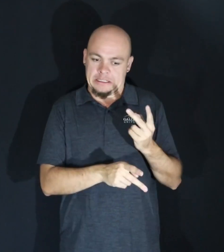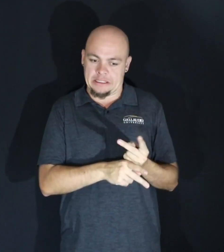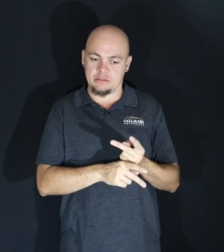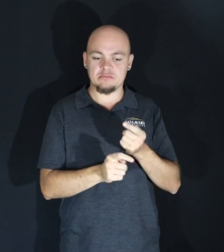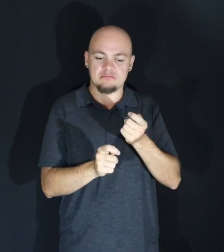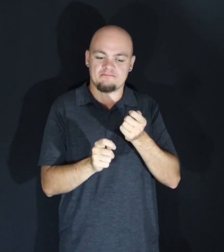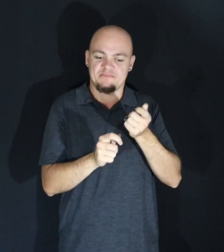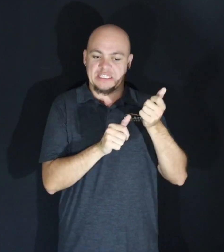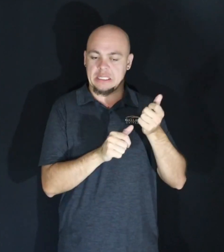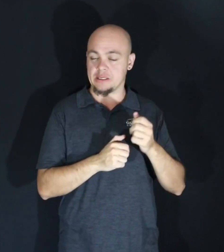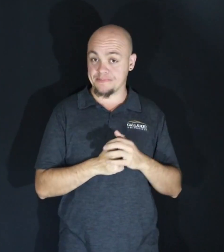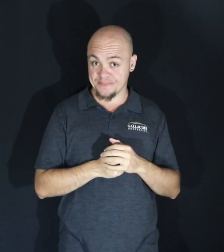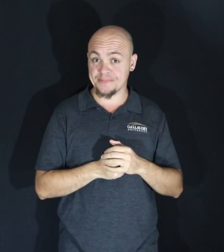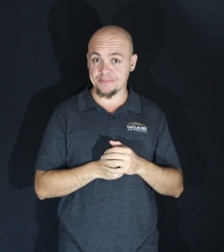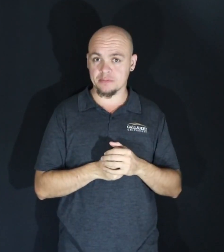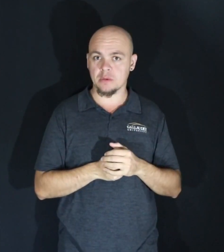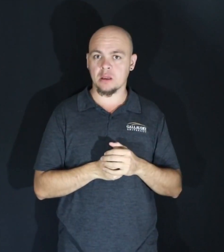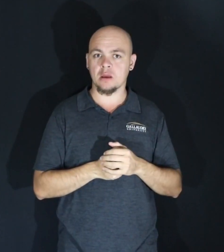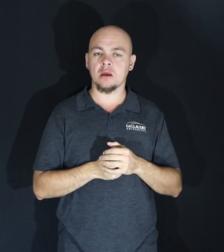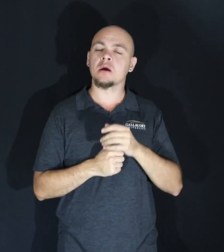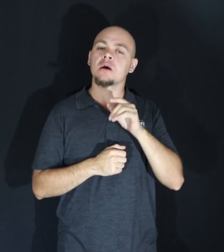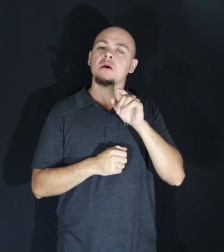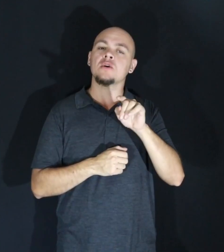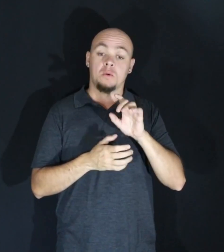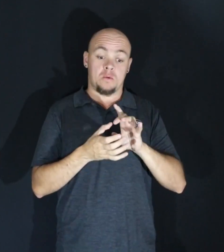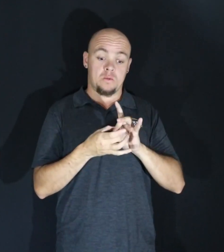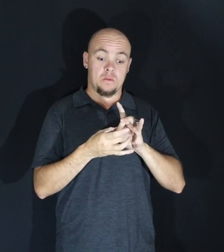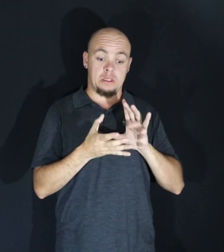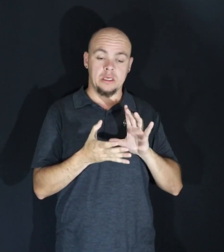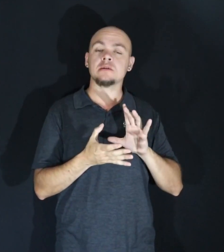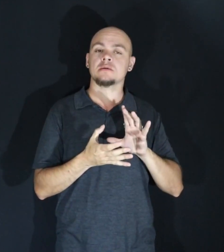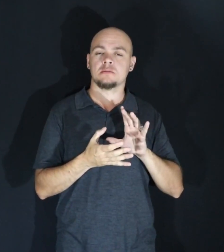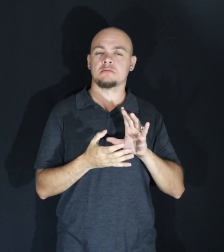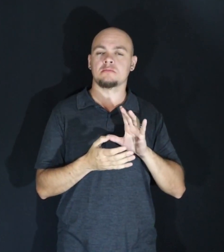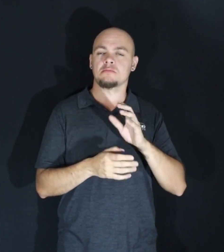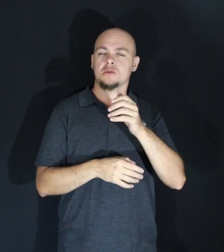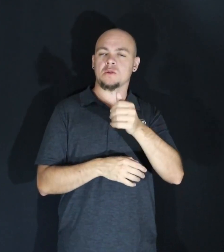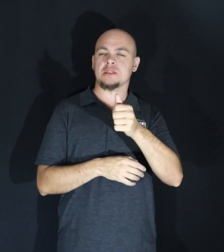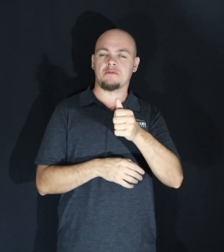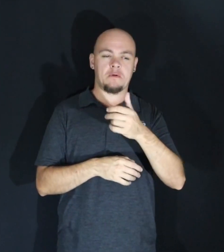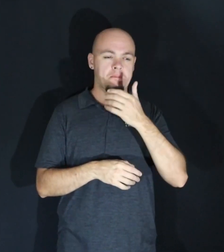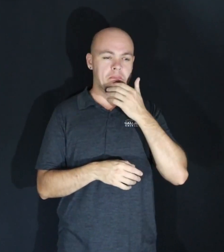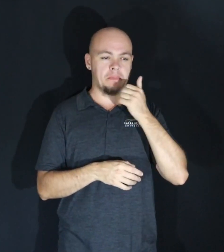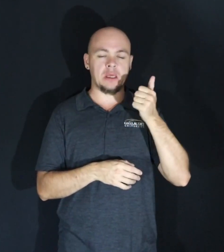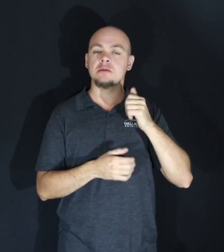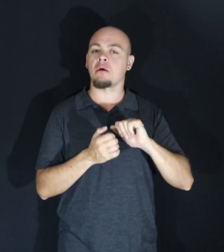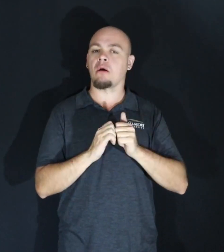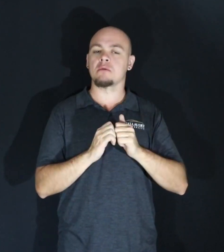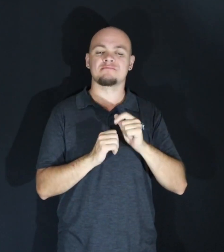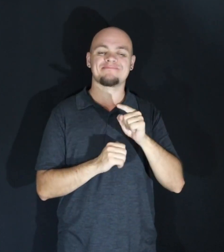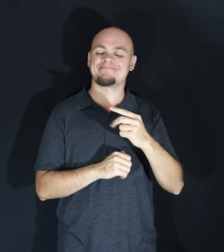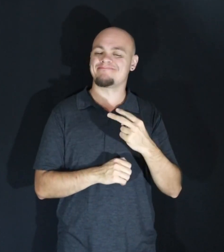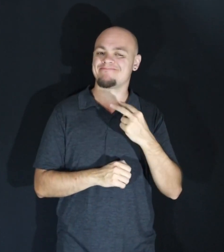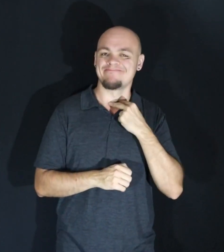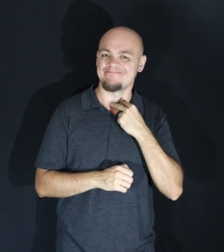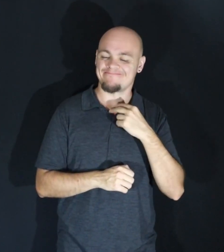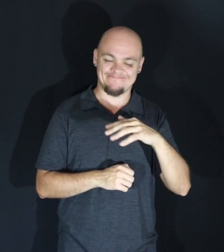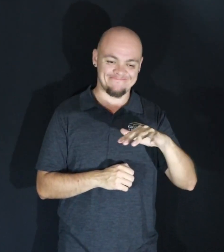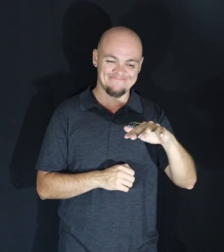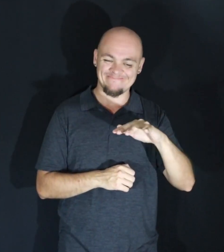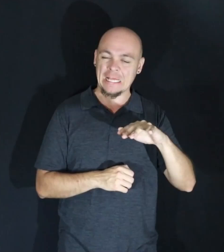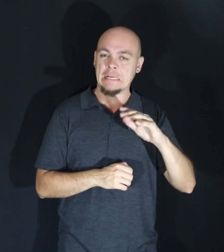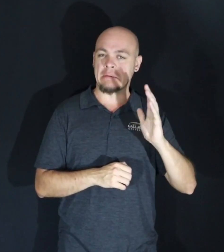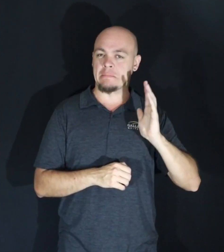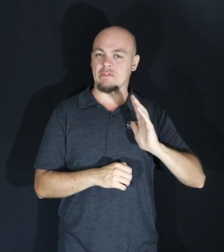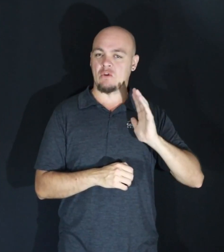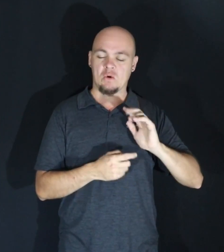them. What you're releasing is the best version of yourself by not being stuck in a place where you were